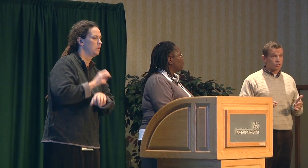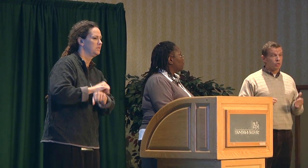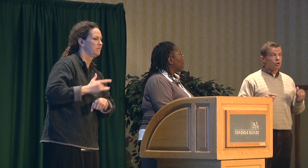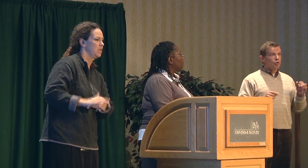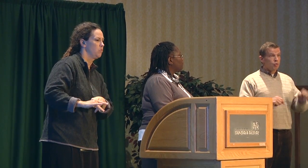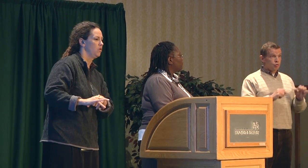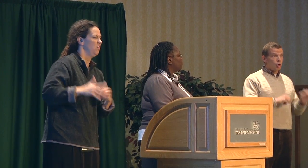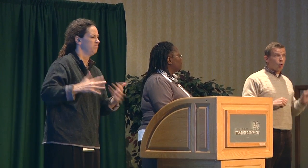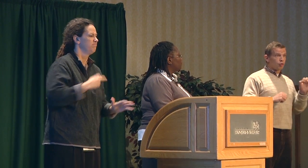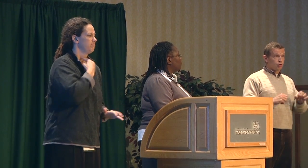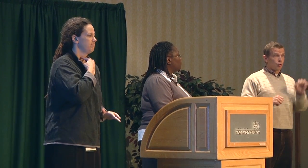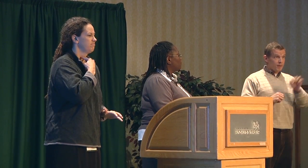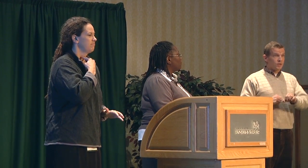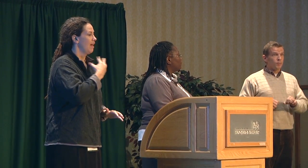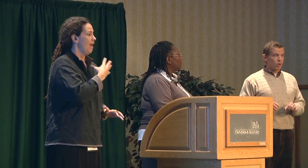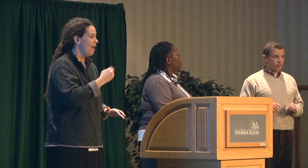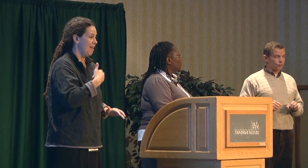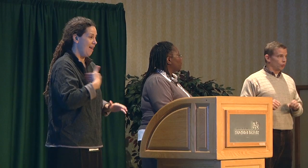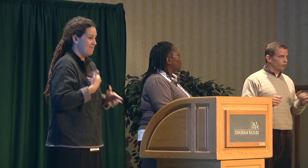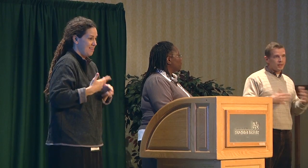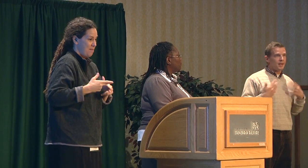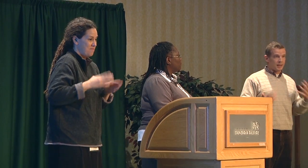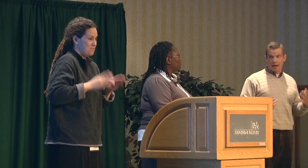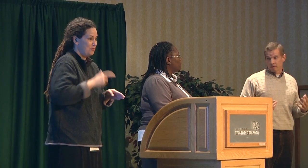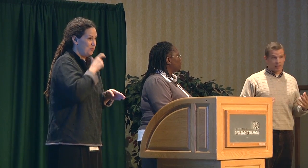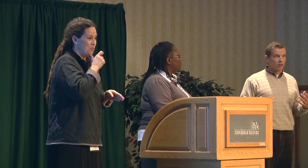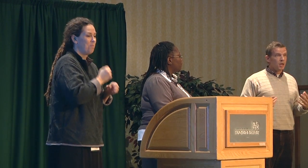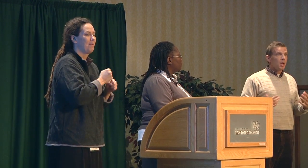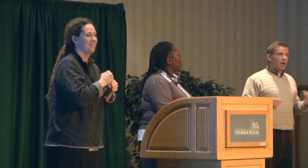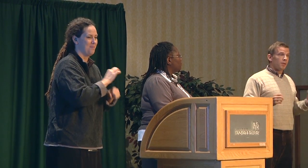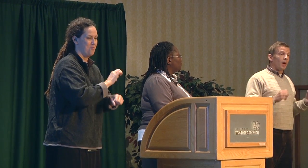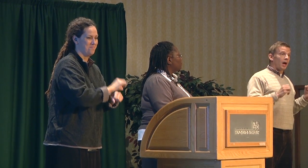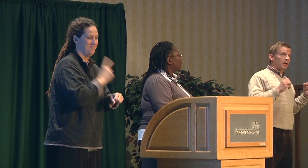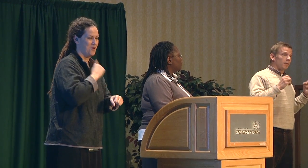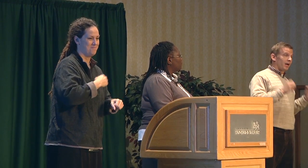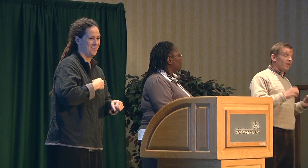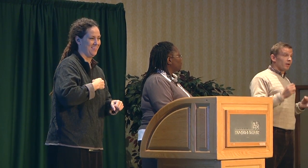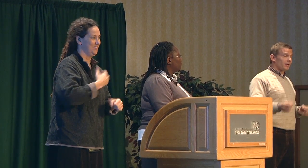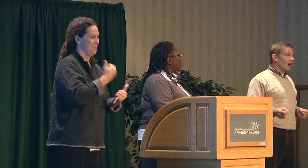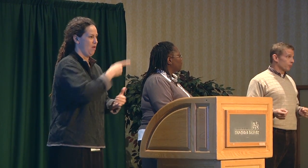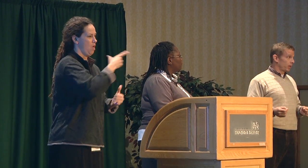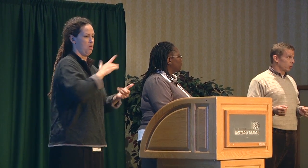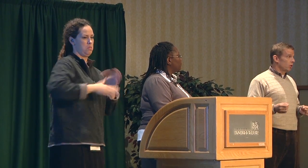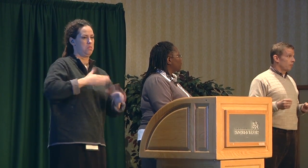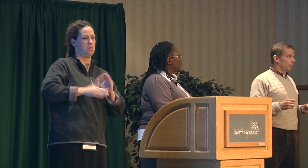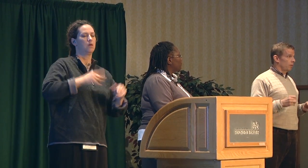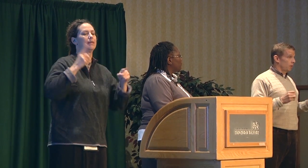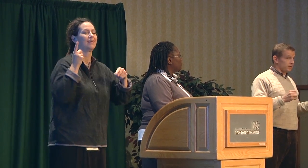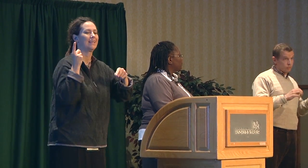the person who told you and made the appointment for you, so they can't get out of it. And by telling the